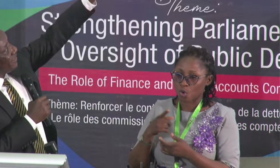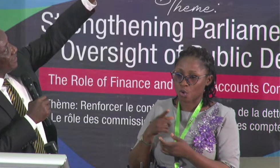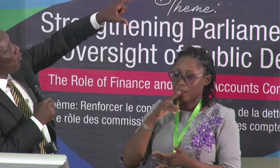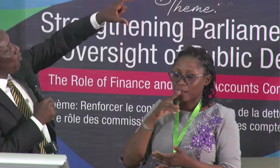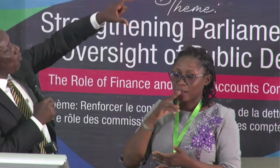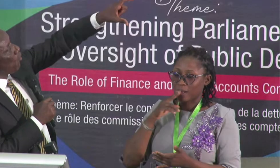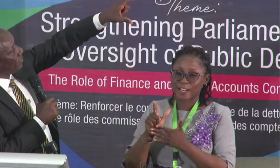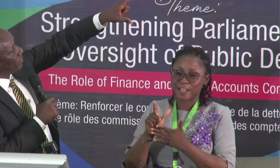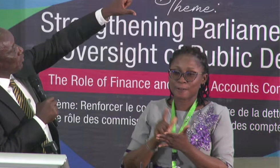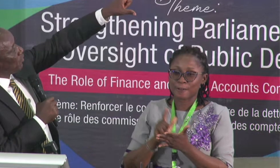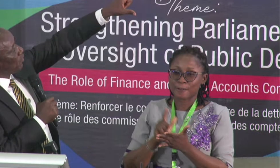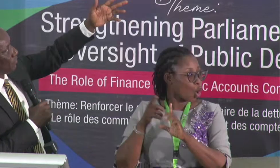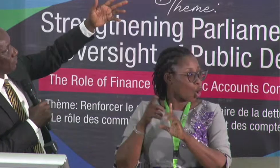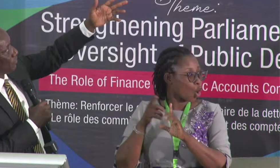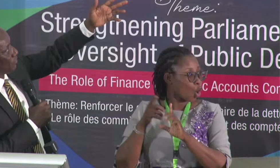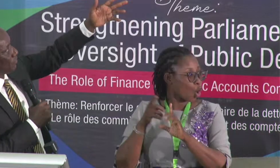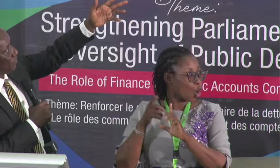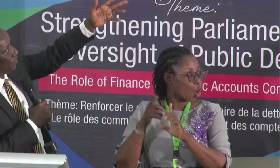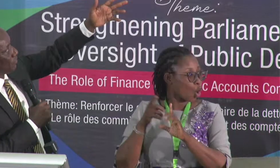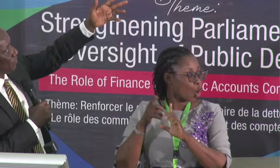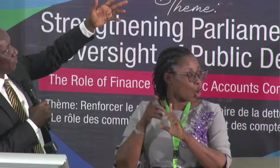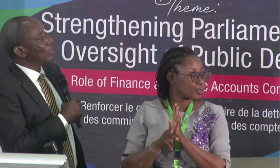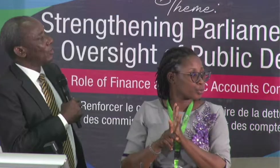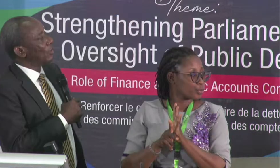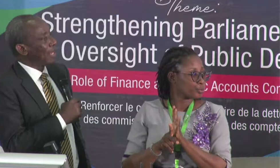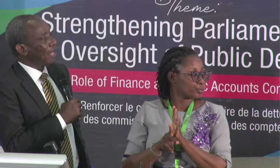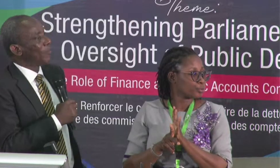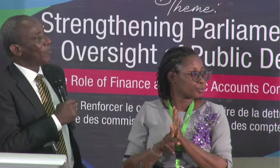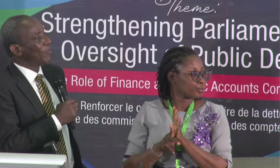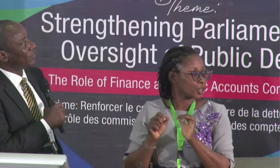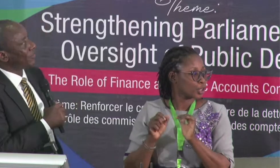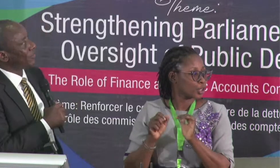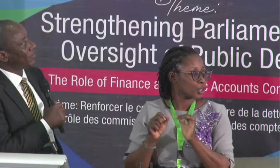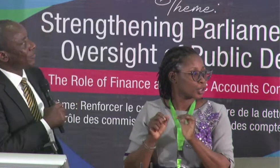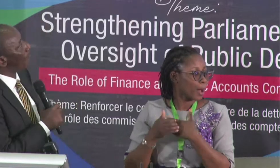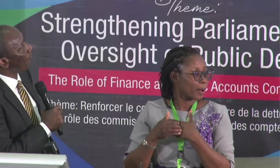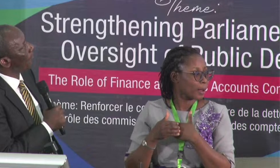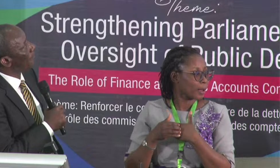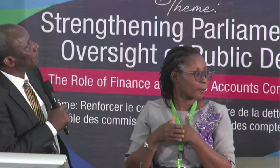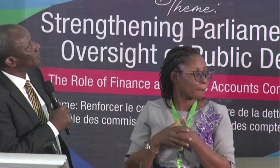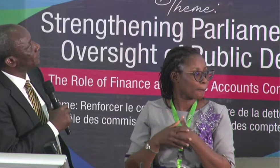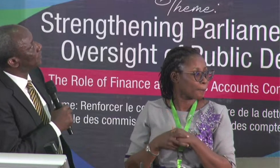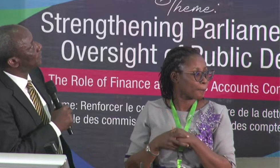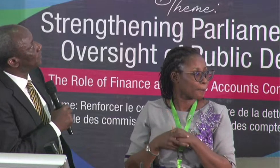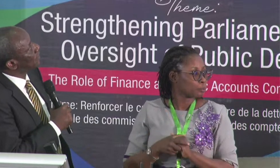legal framework that we use? No, can you go back, sorry?